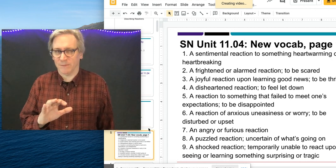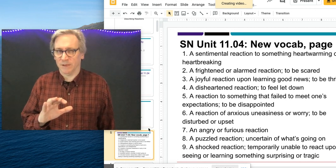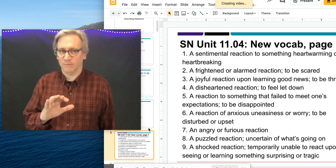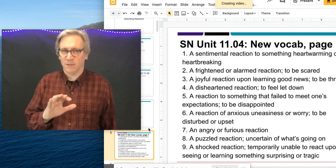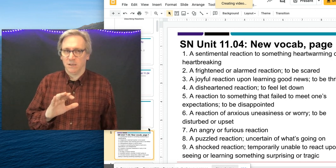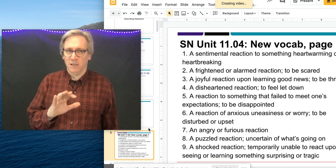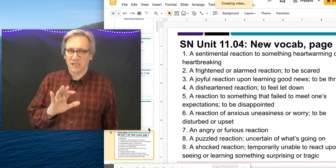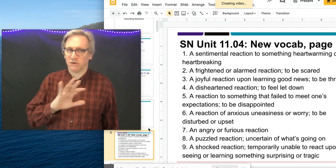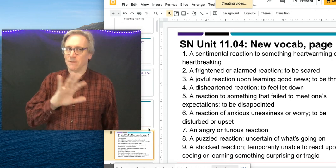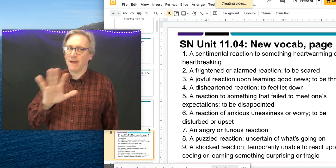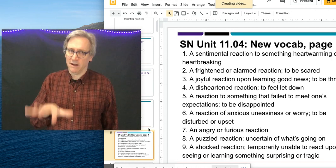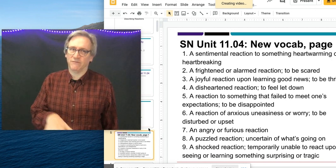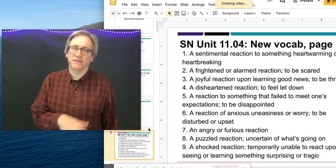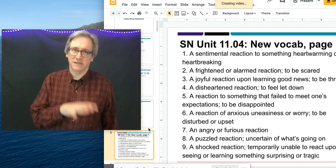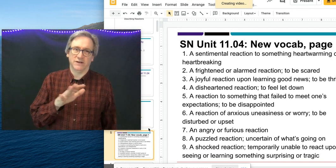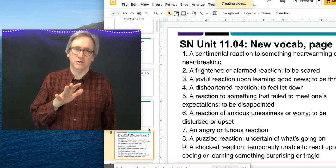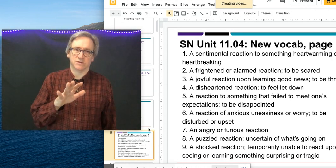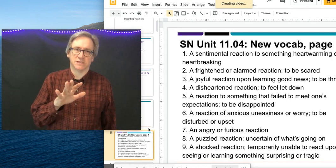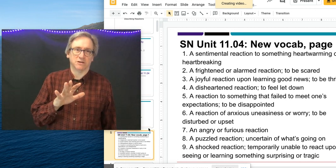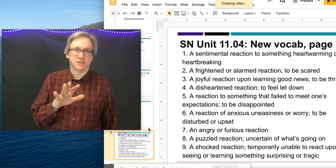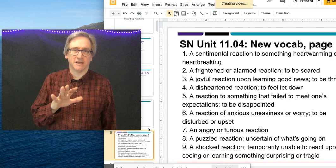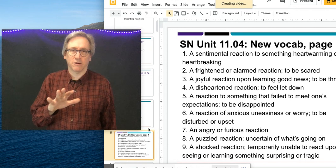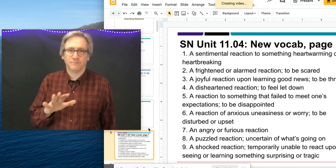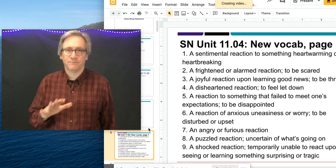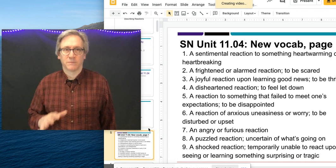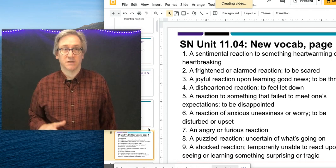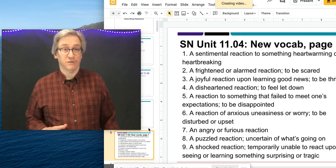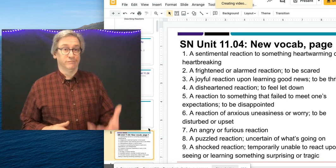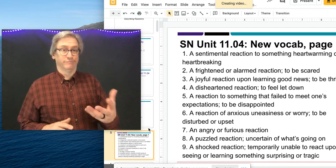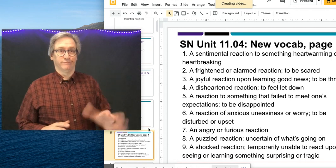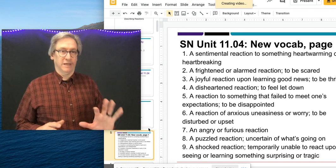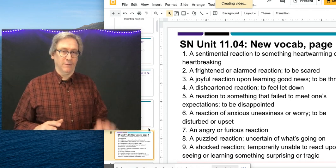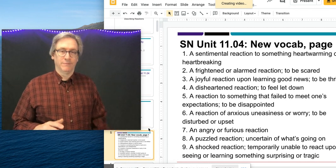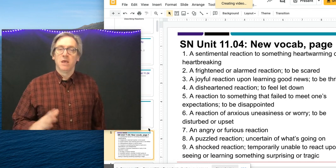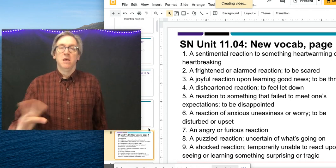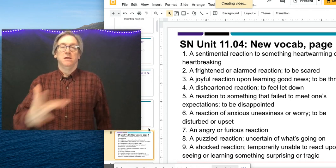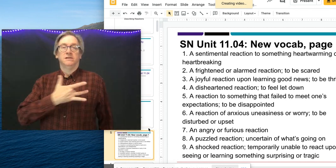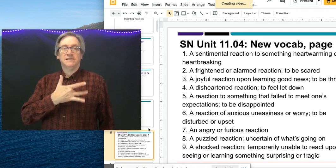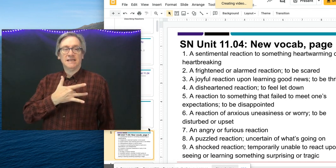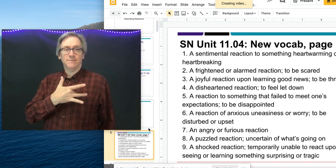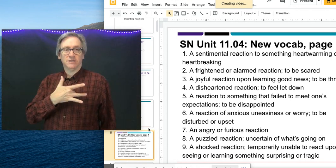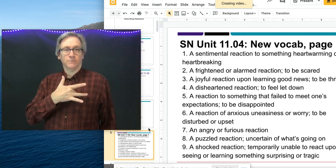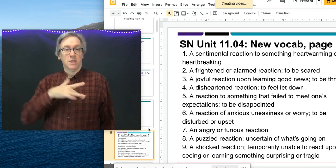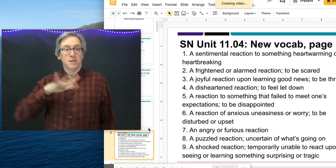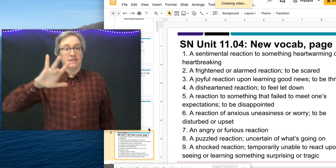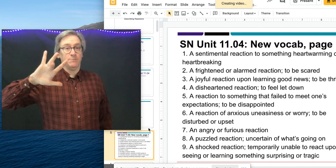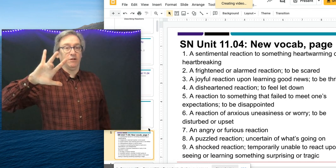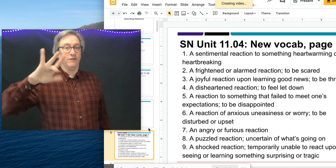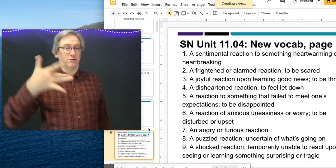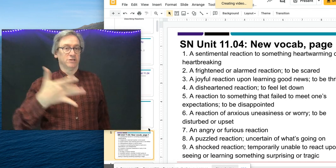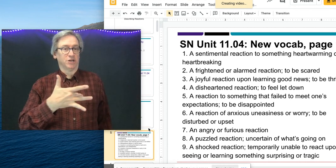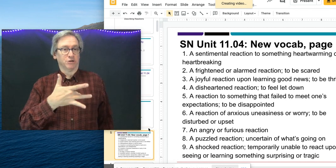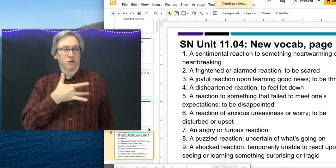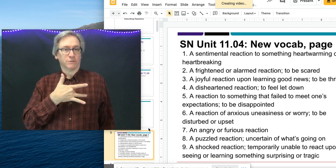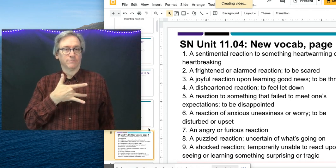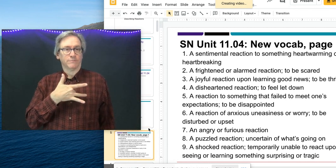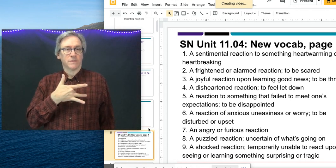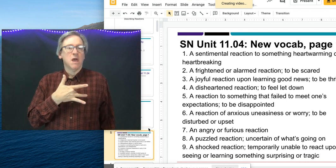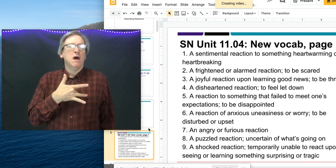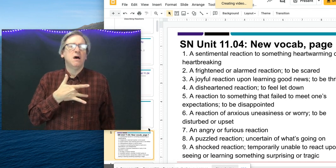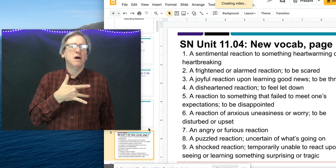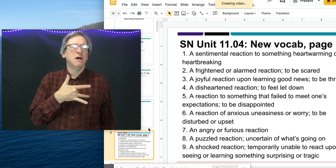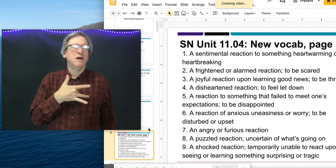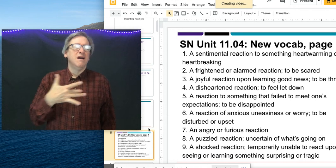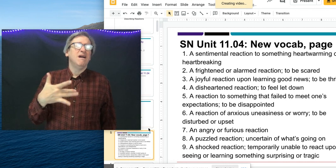connection, it's already bad enough that these videos are as large as they are. So anyway, sentimental. Take your middle finger and touch your heart.